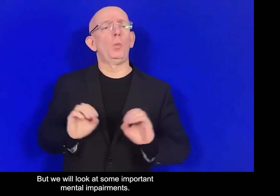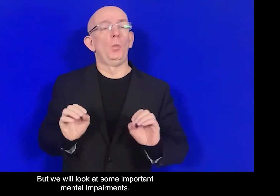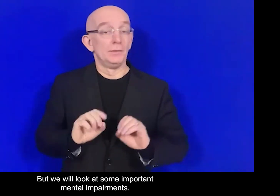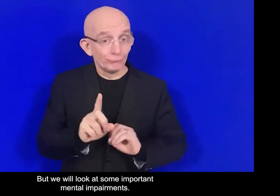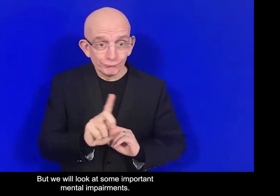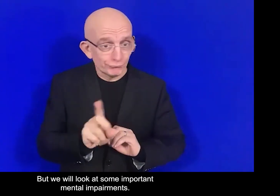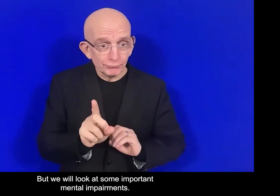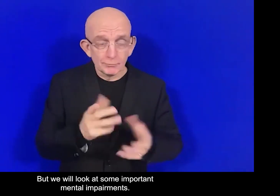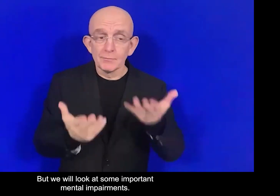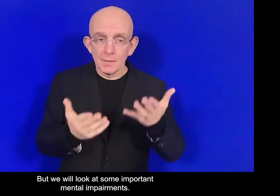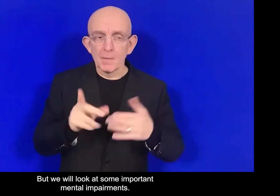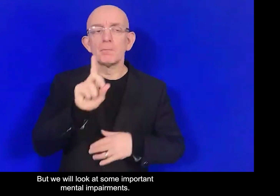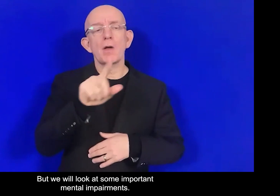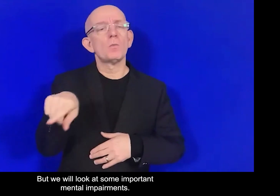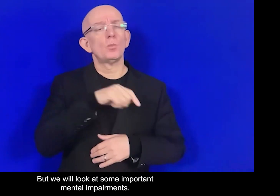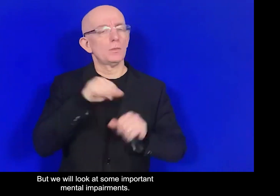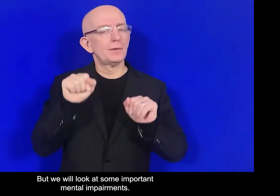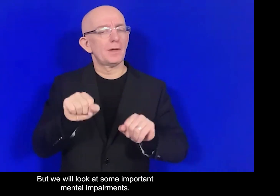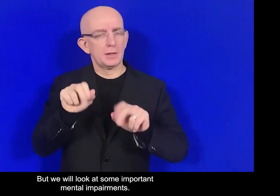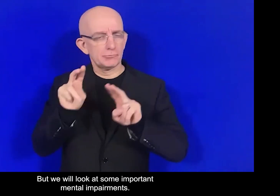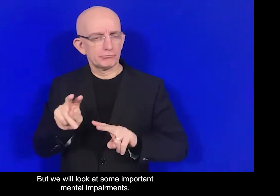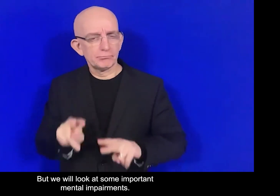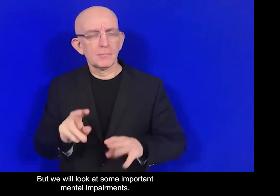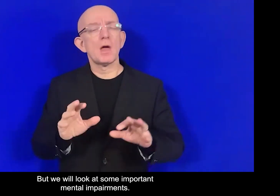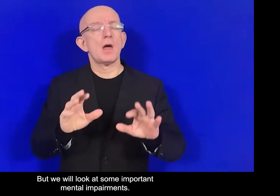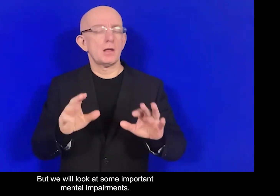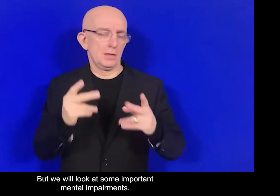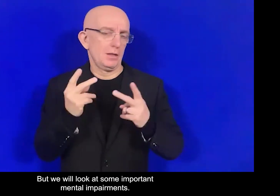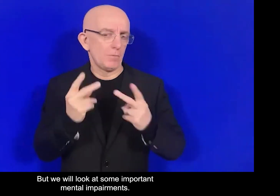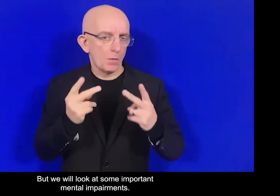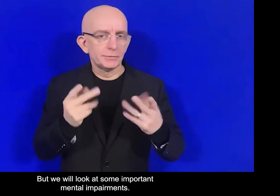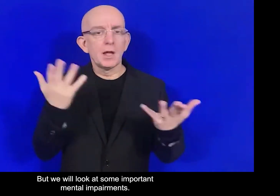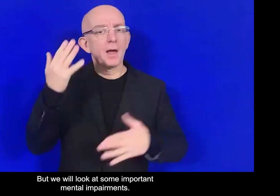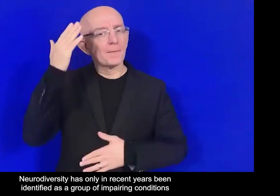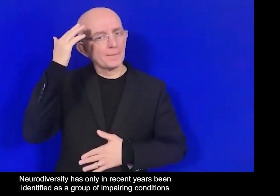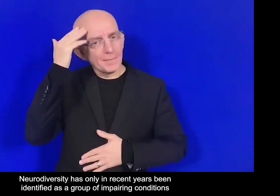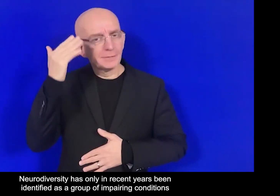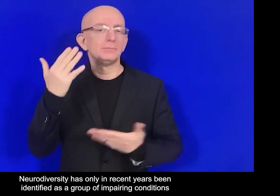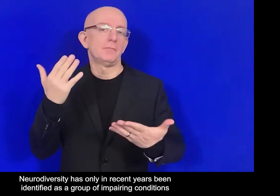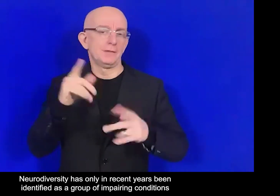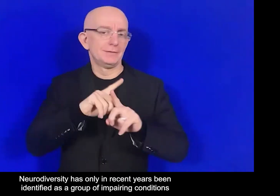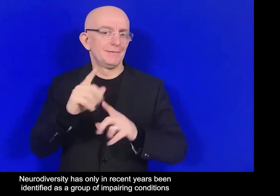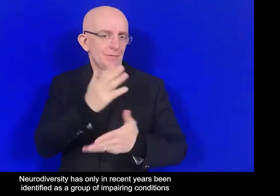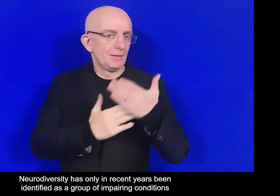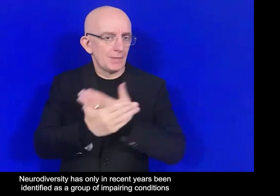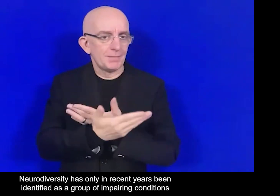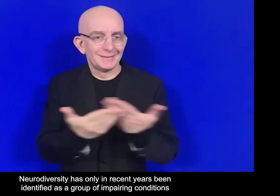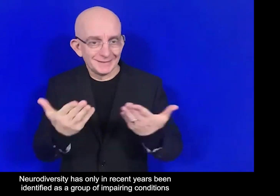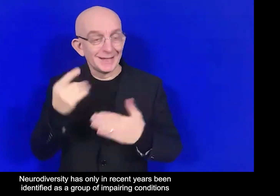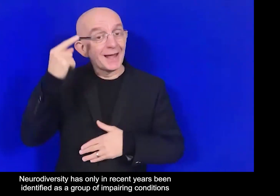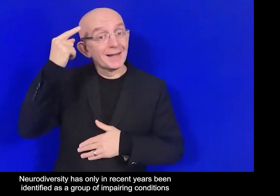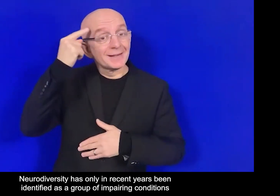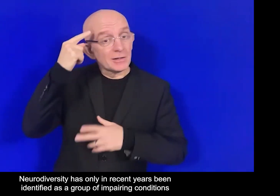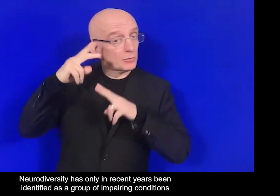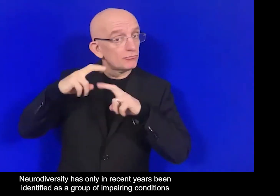But we will look at some important mental impairments. Neurodiversity has only in